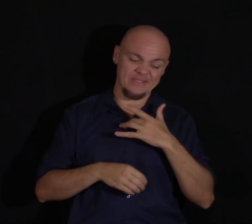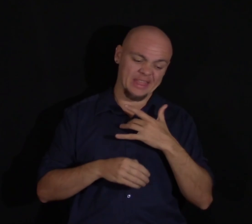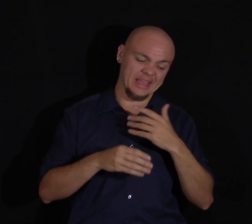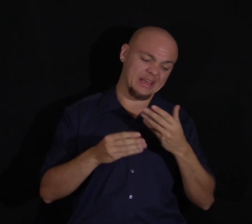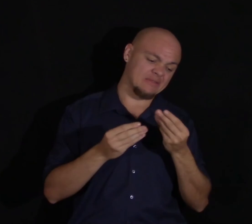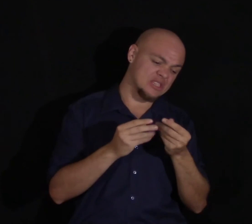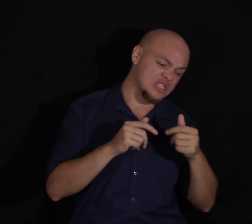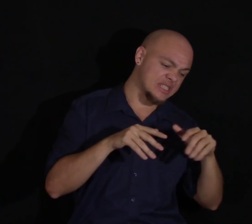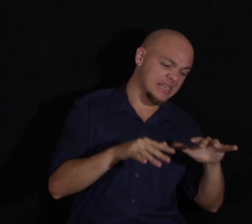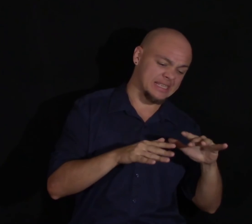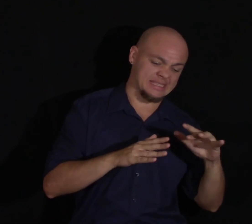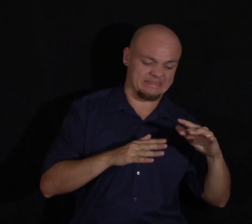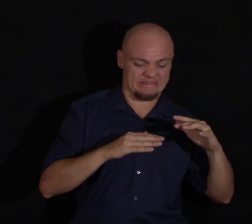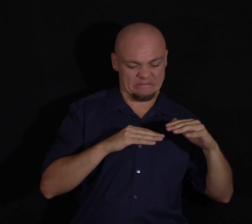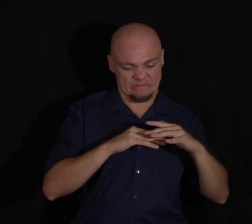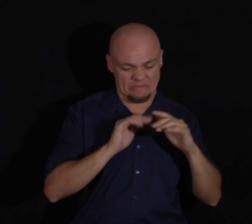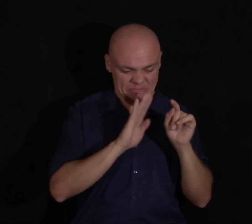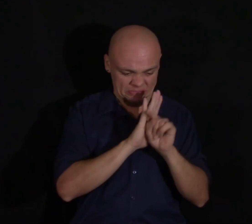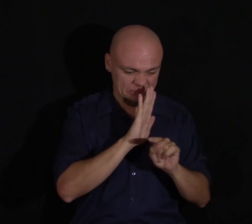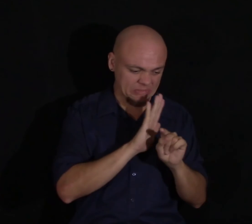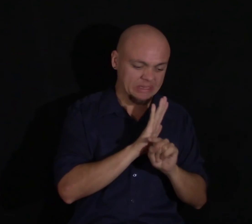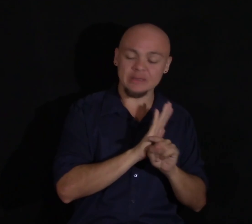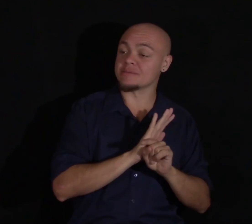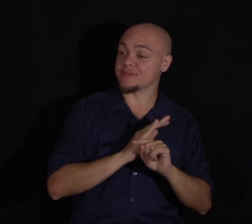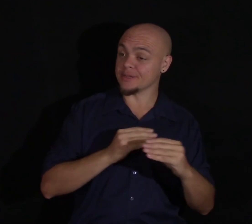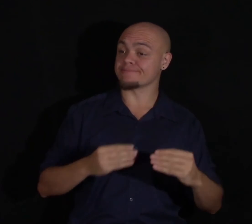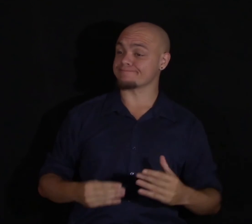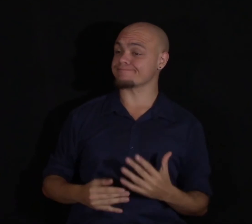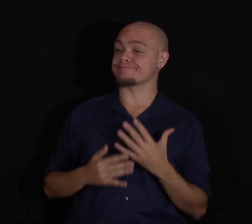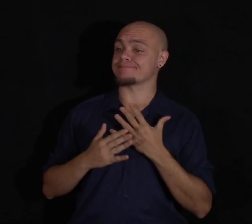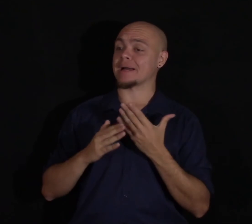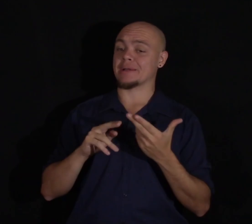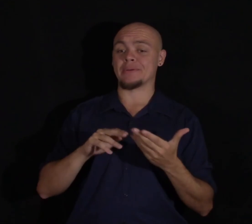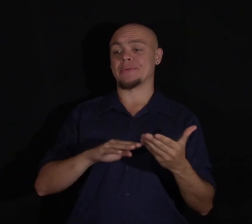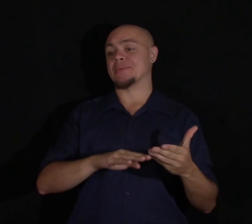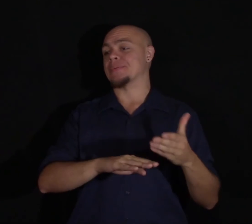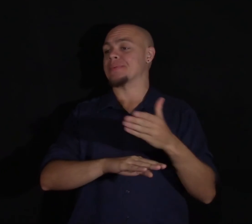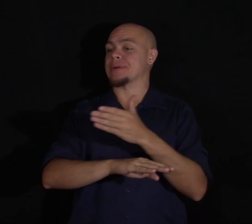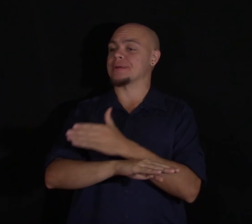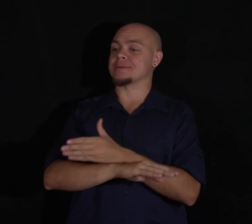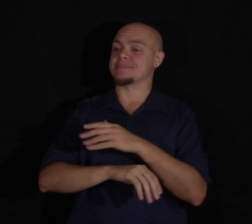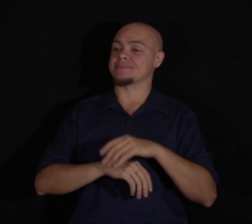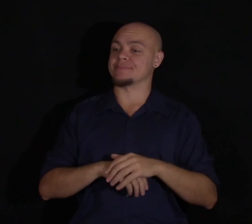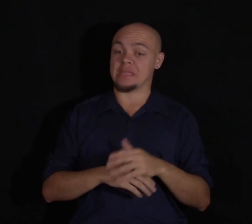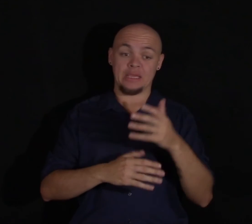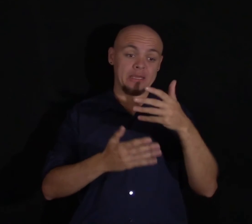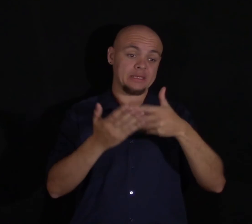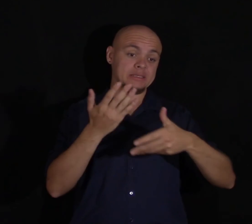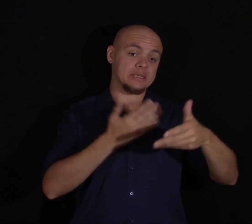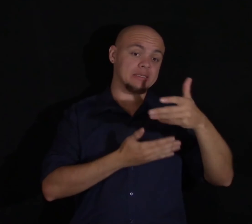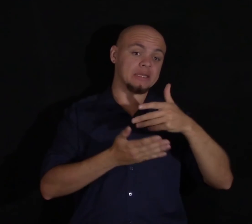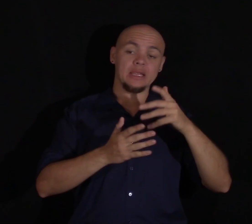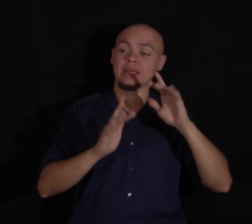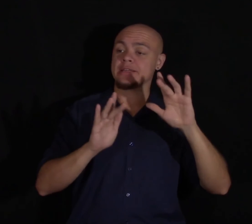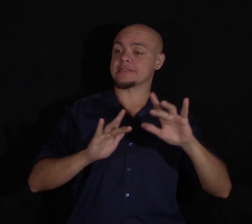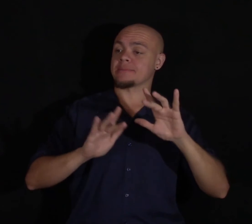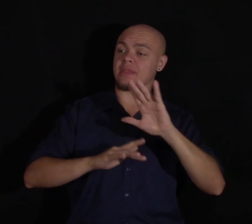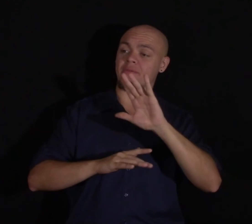I trust that, by your aid, I shall not be driven from the society and sympathy of your fellow creatures.